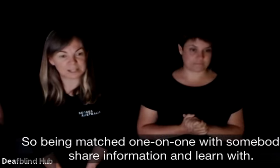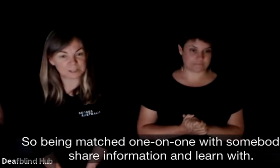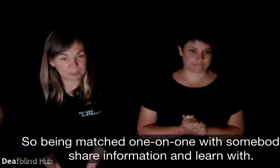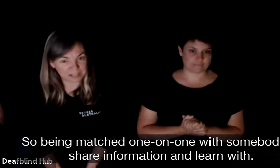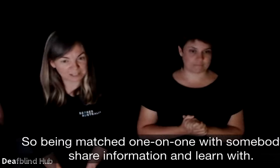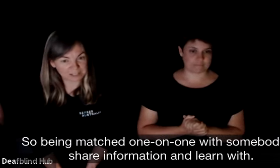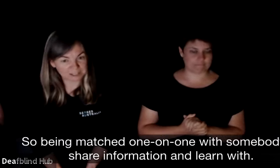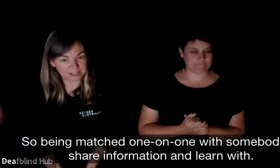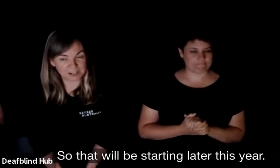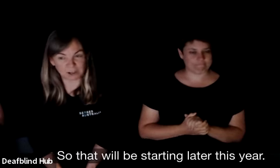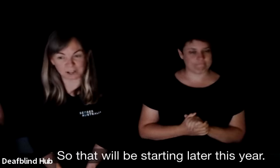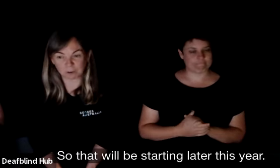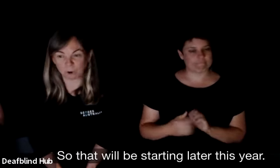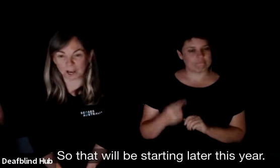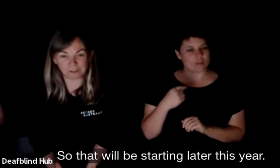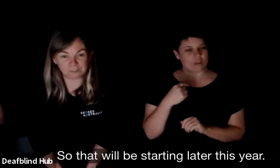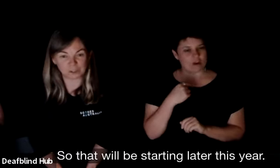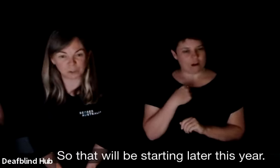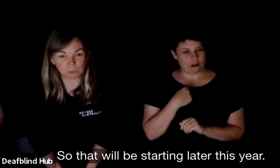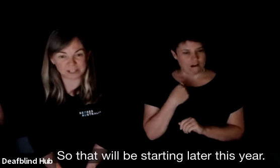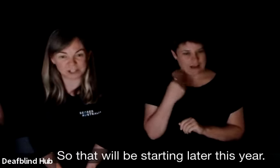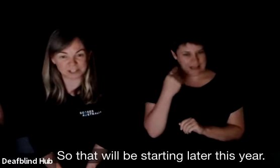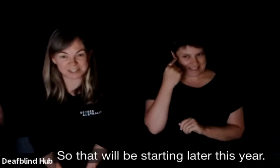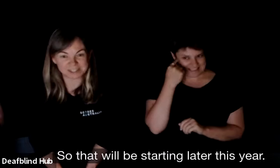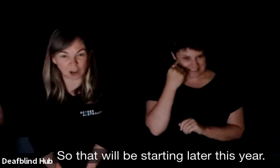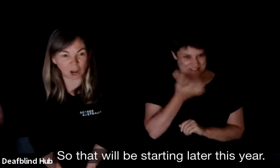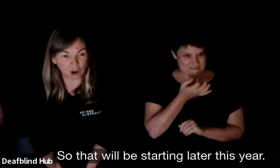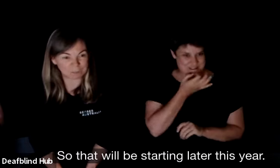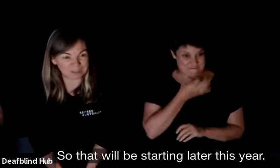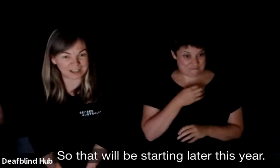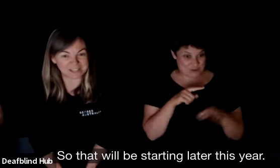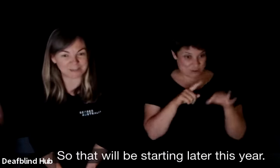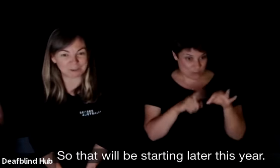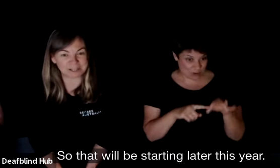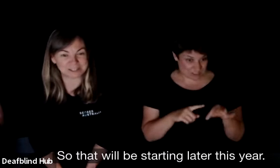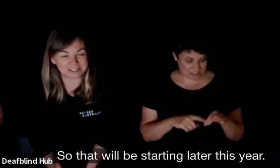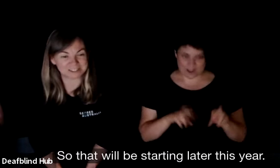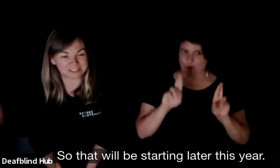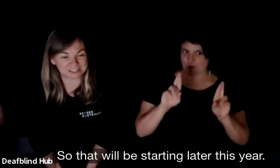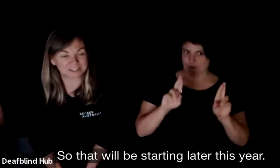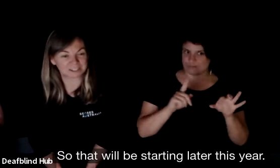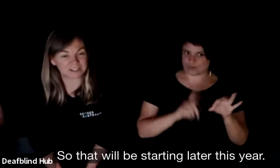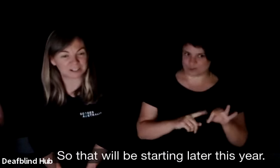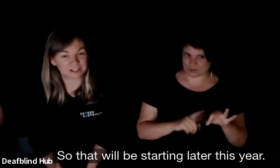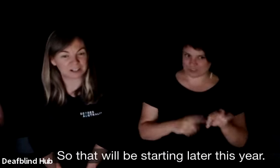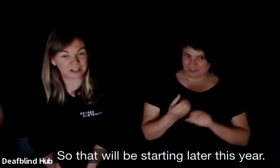I expect there are quite a few questions. I hope there are some questions.